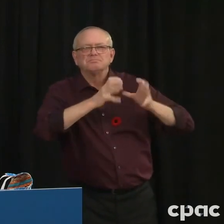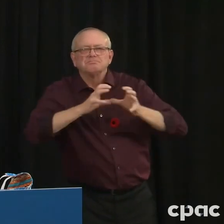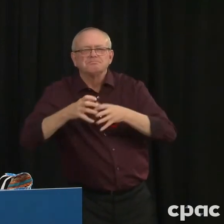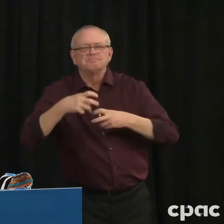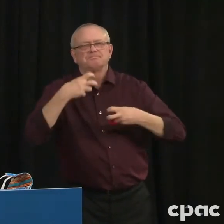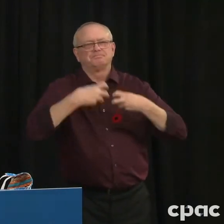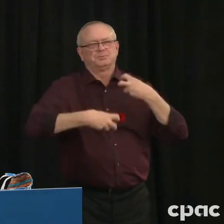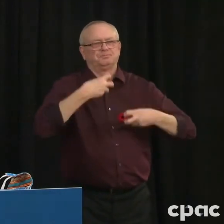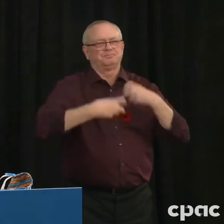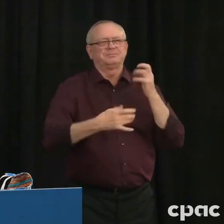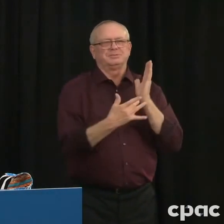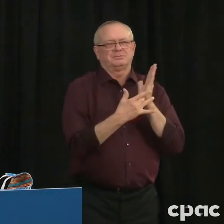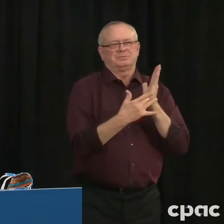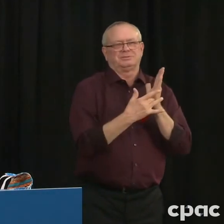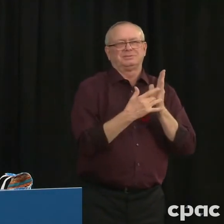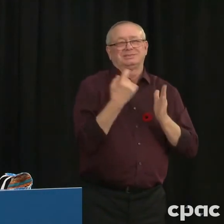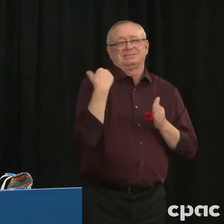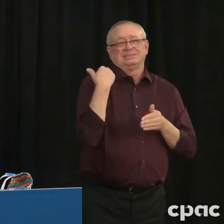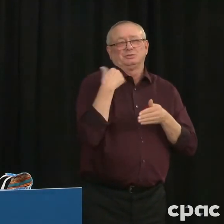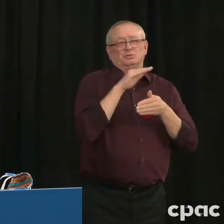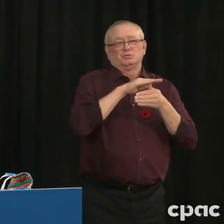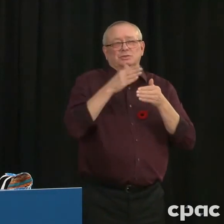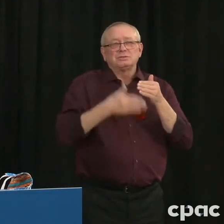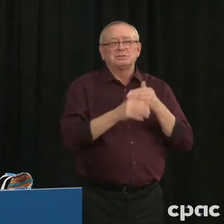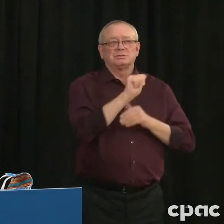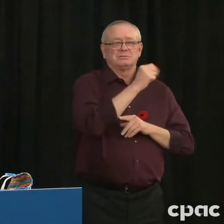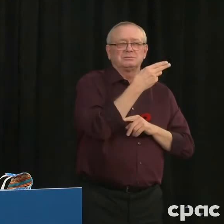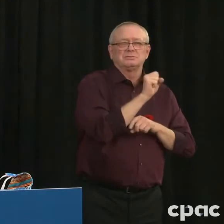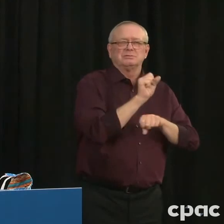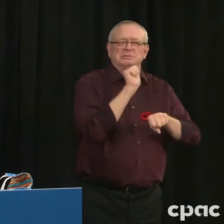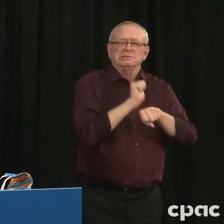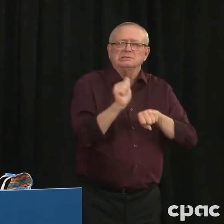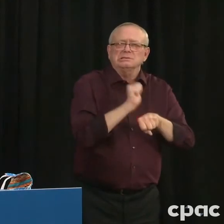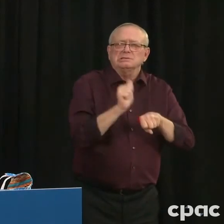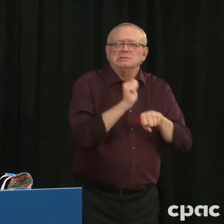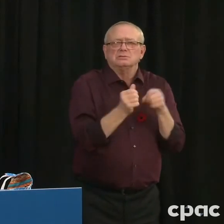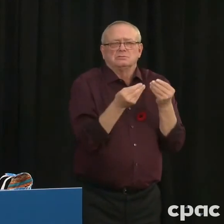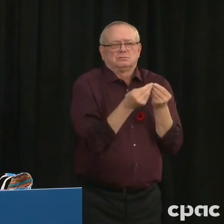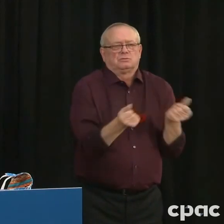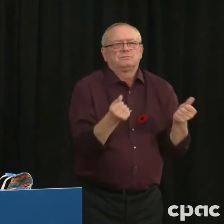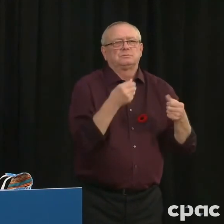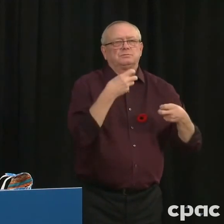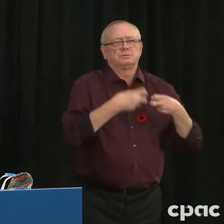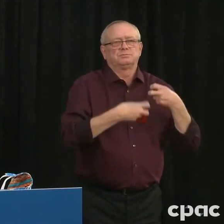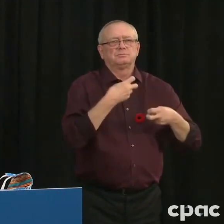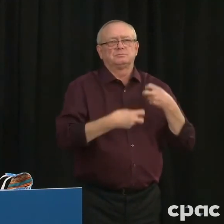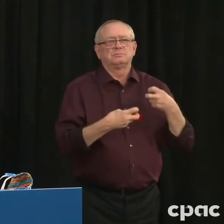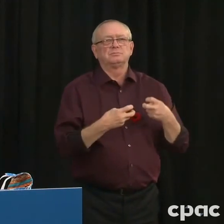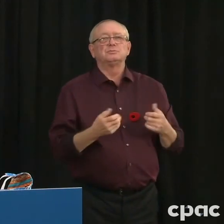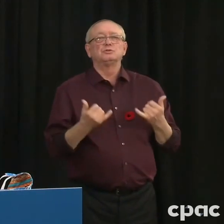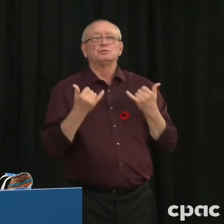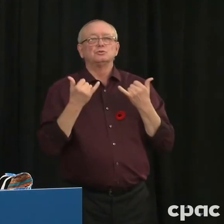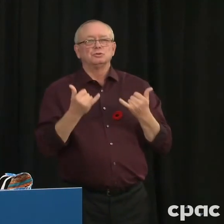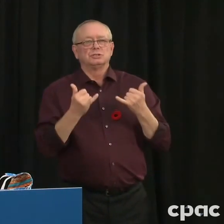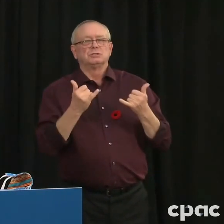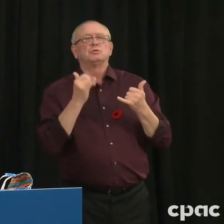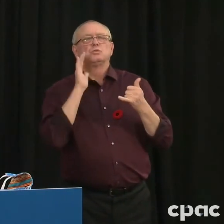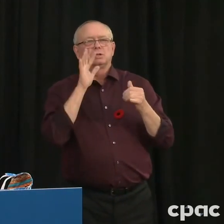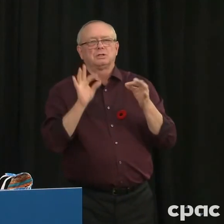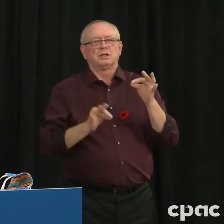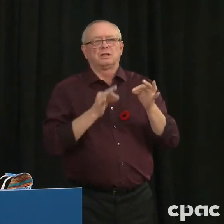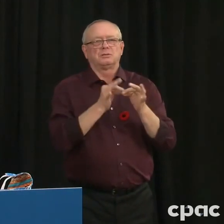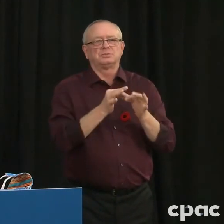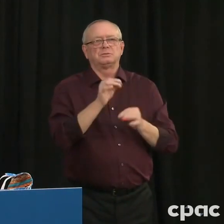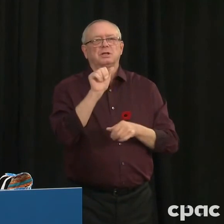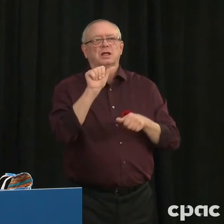problem. We are updating our dashboard today, including case breakdowns by zone and updates of the school and relaunch